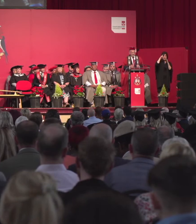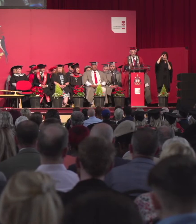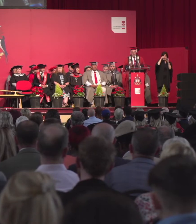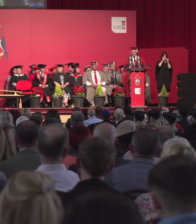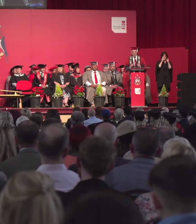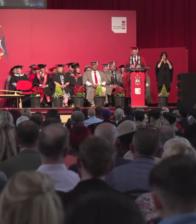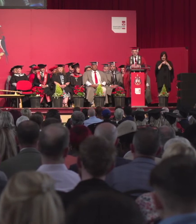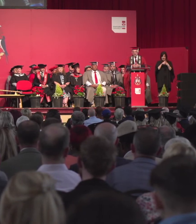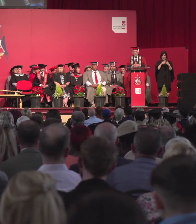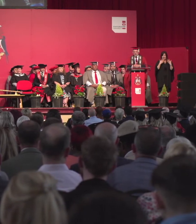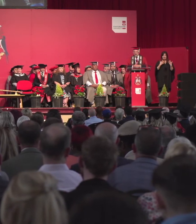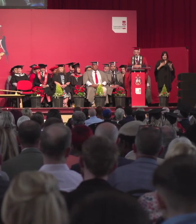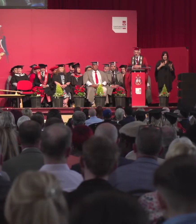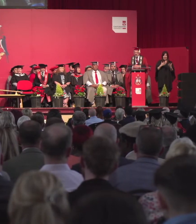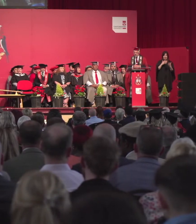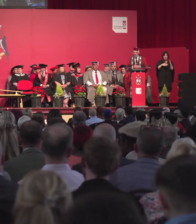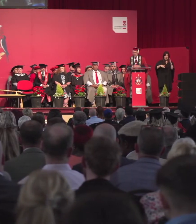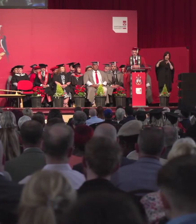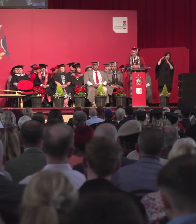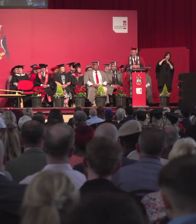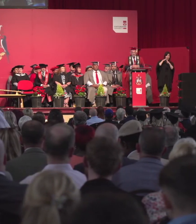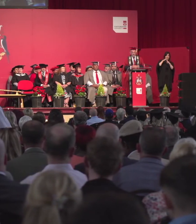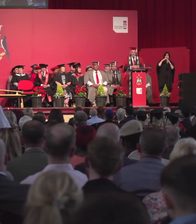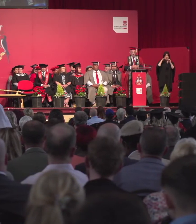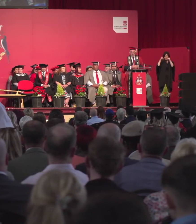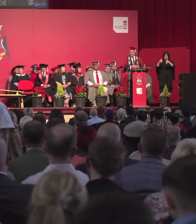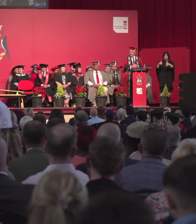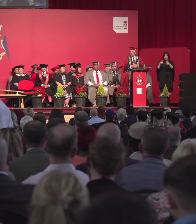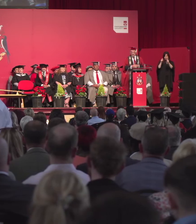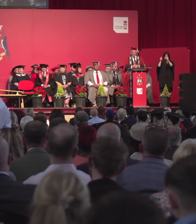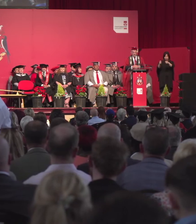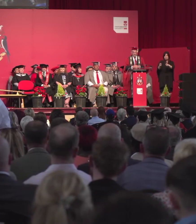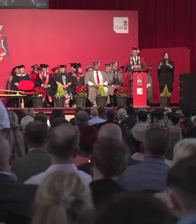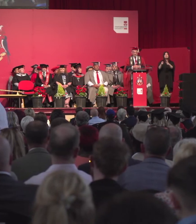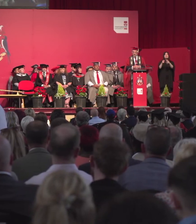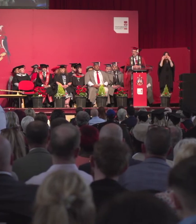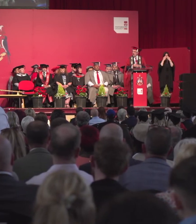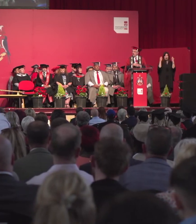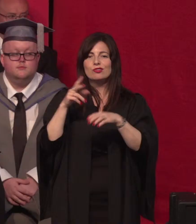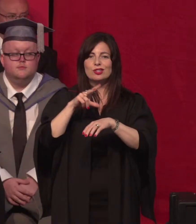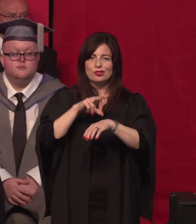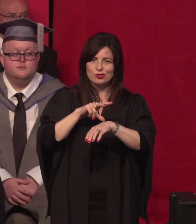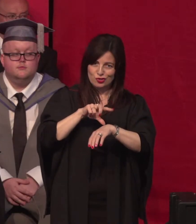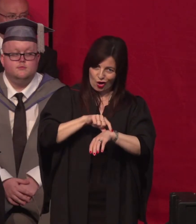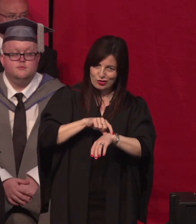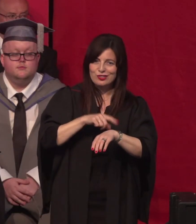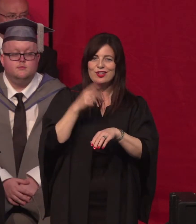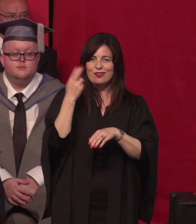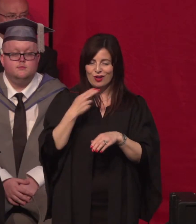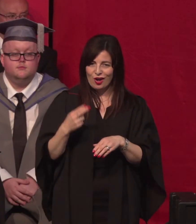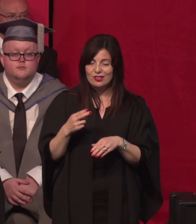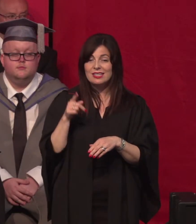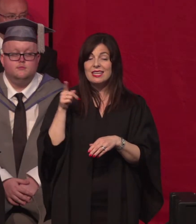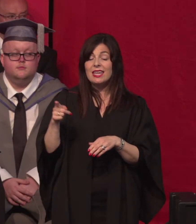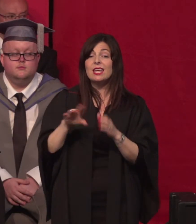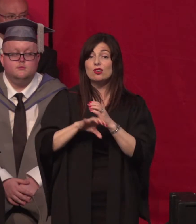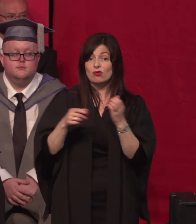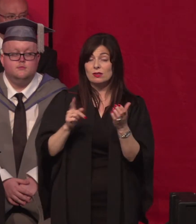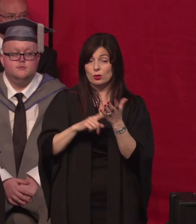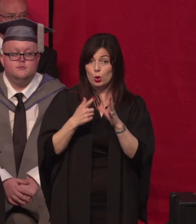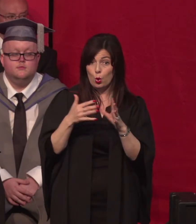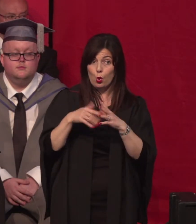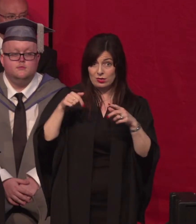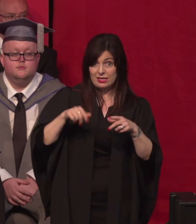today receives the university's highest honour, becoming an Honorary Doctor of Arts. Matthew graduated in law from Staffordshire